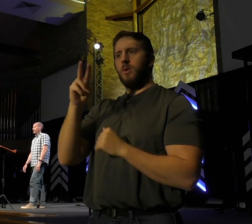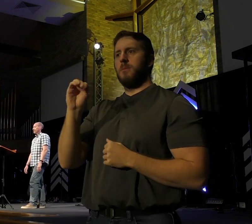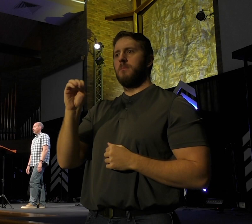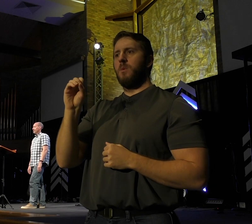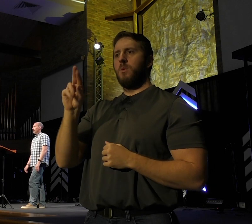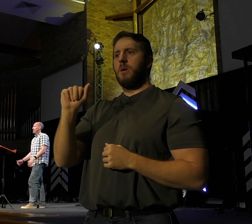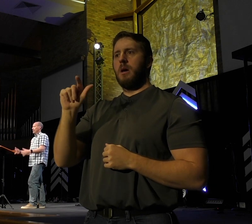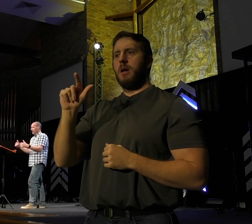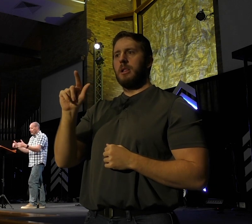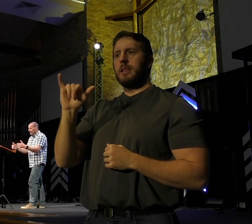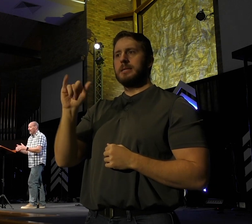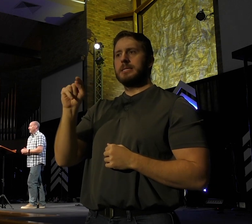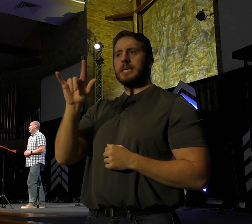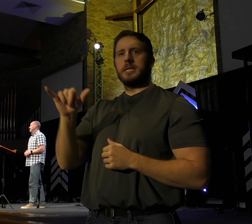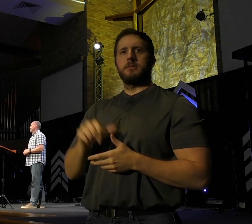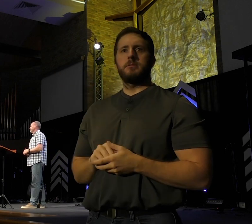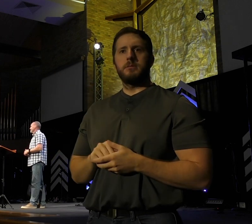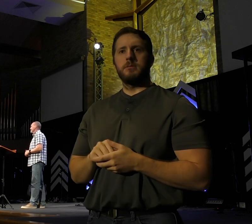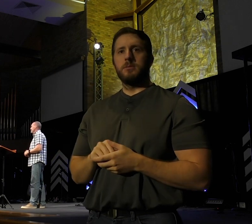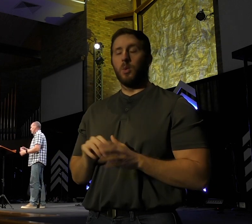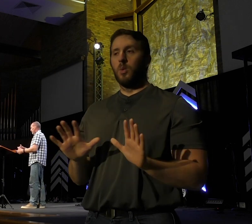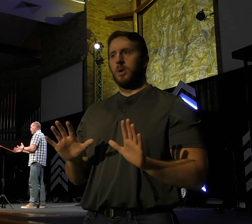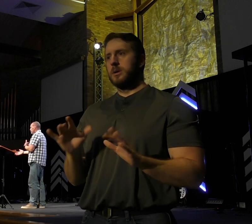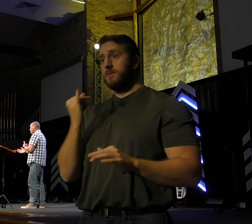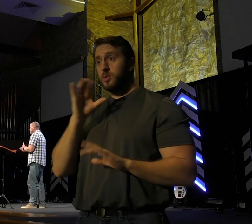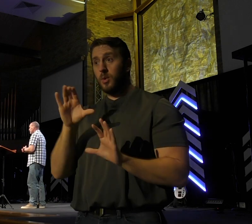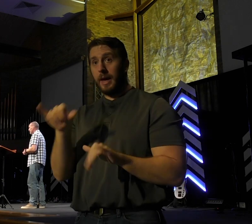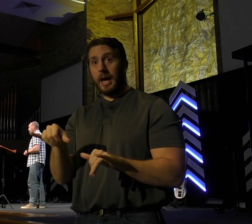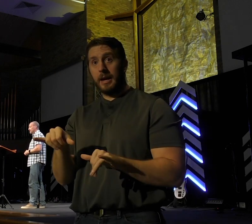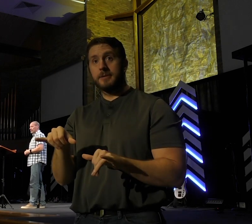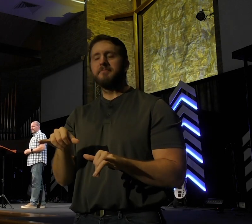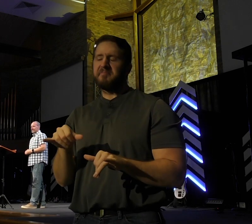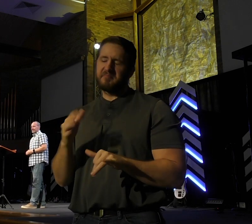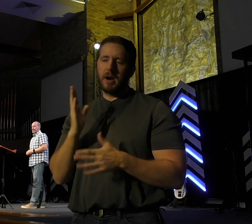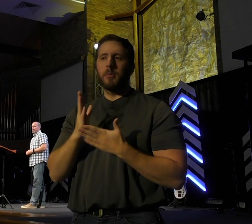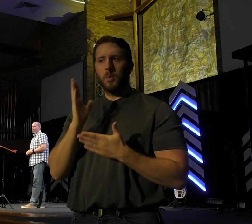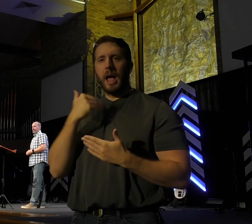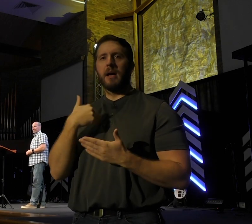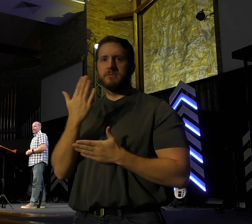morality. If you do that, there